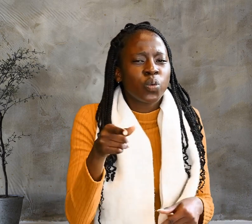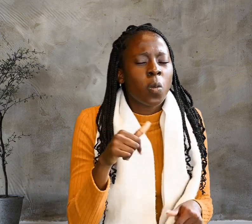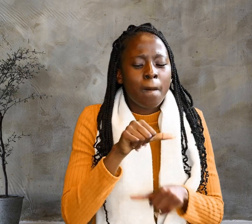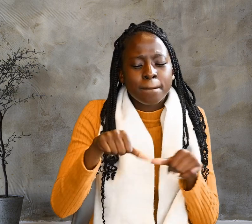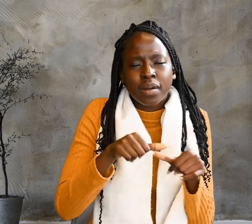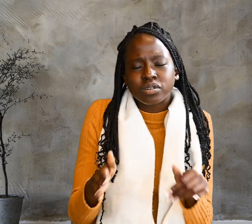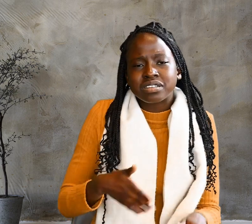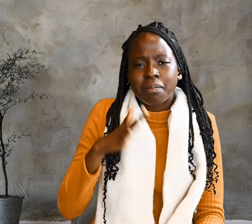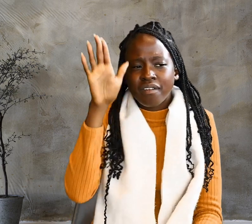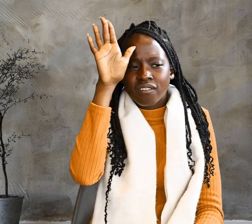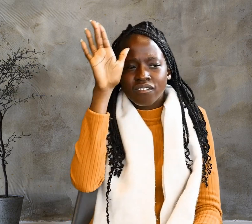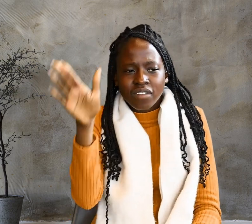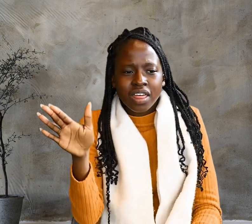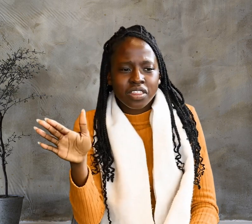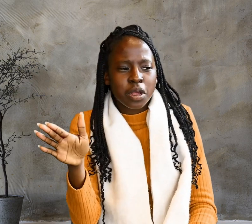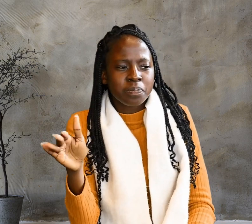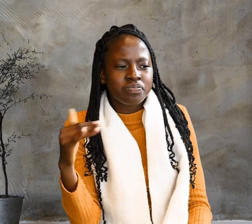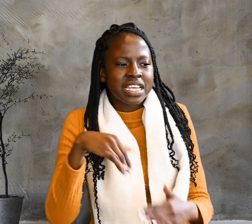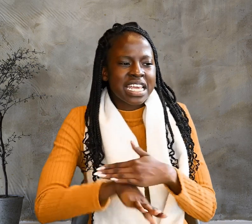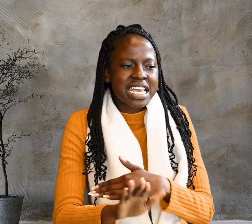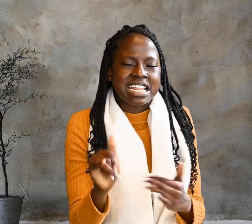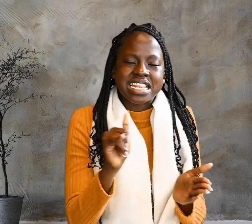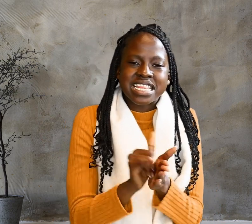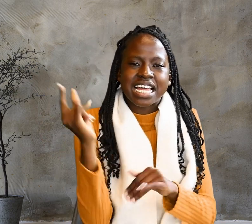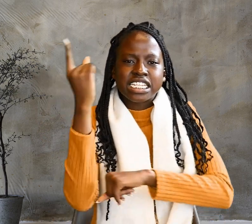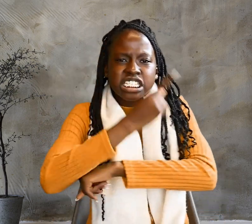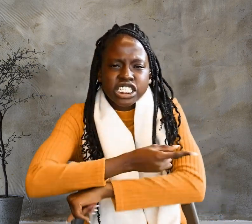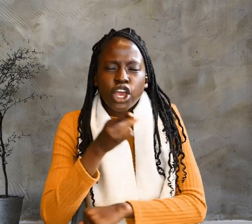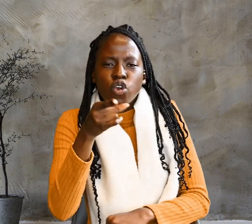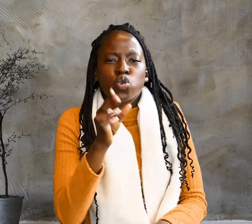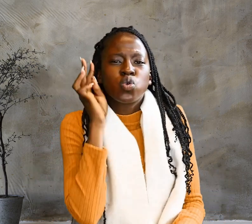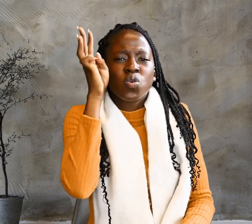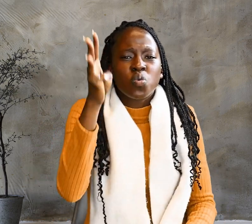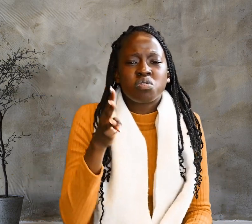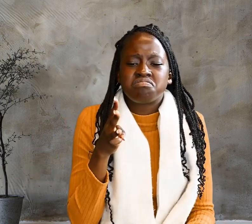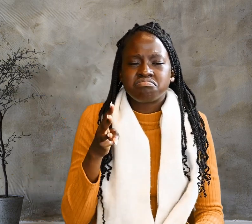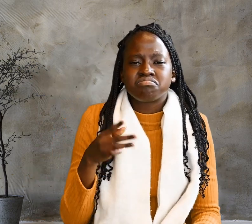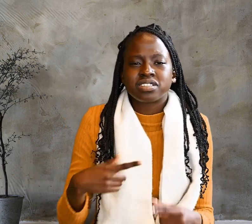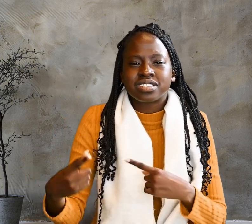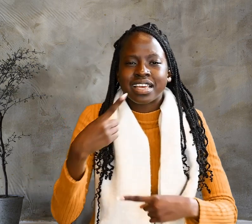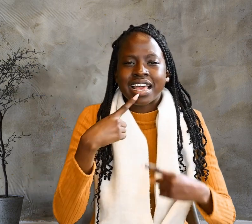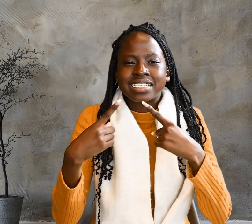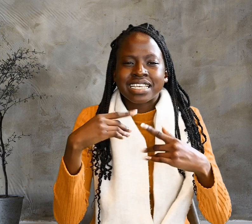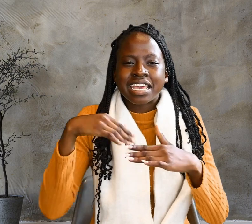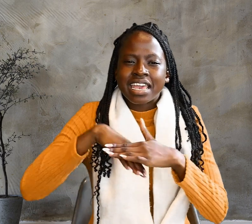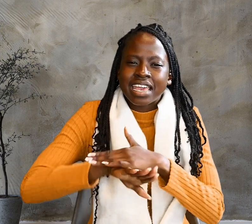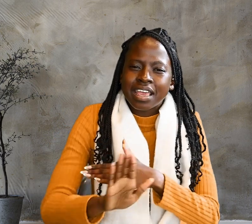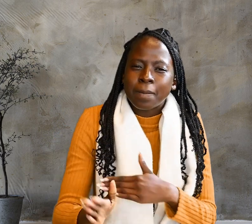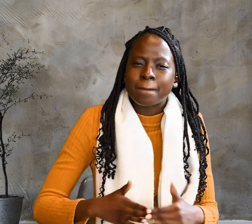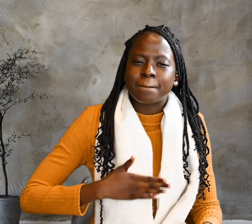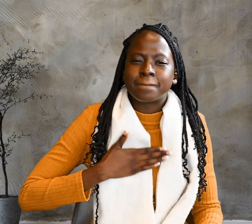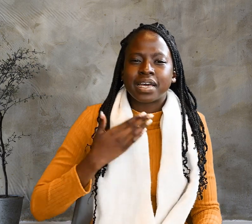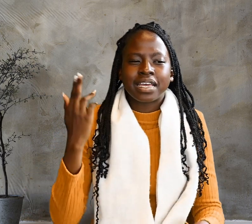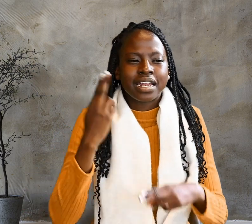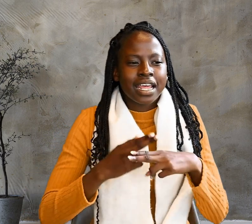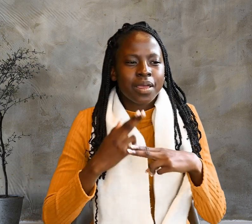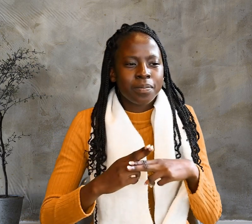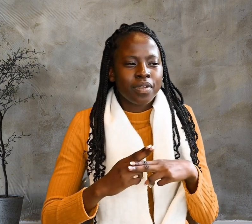In that day, you will ask in my name. I am not saying that I will ask the Father on